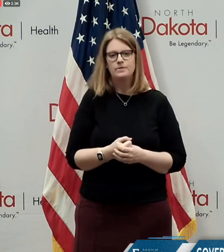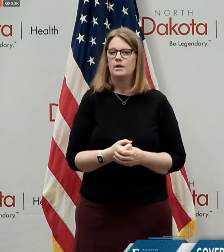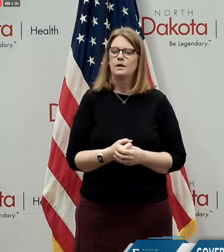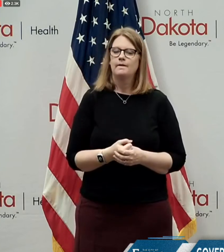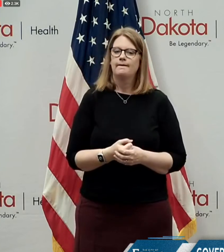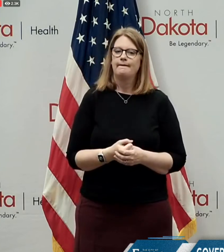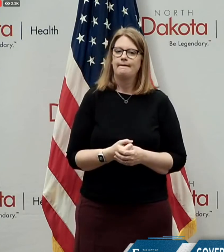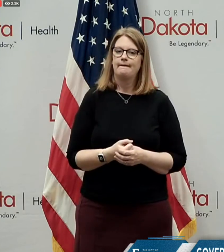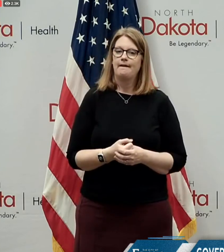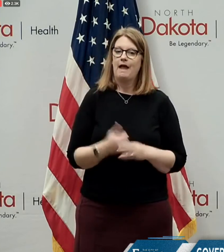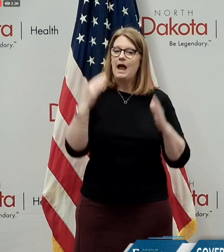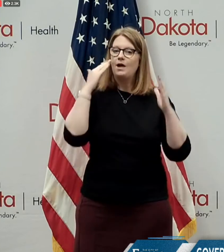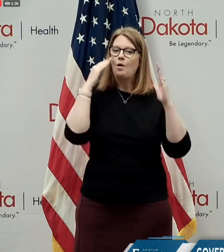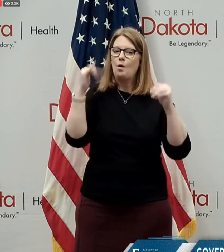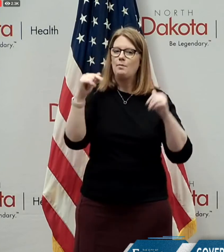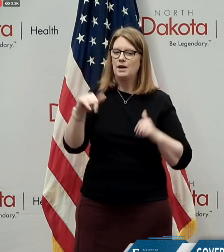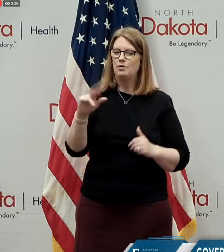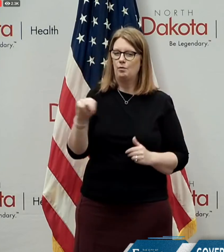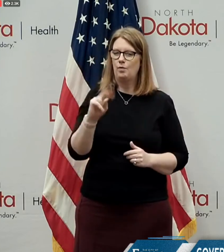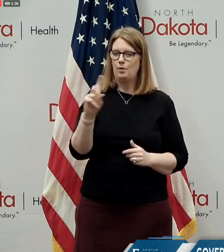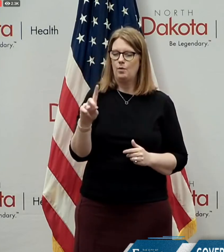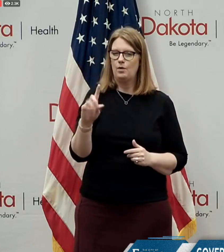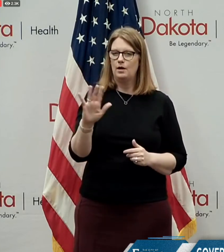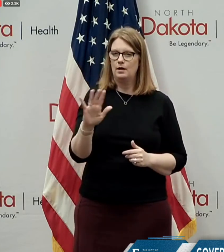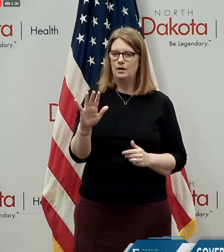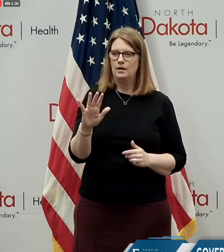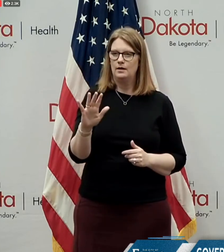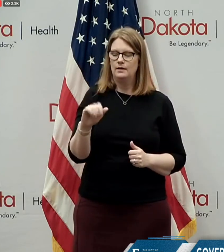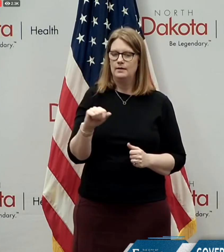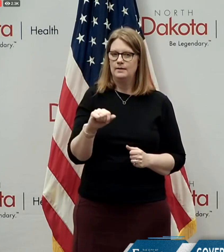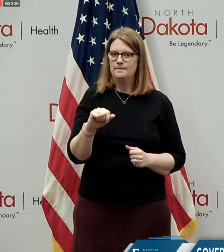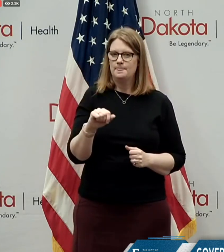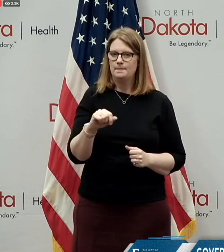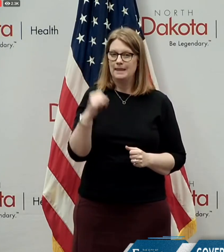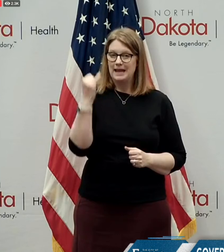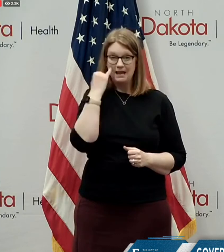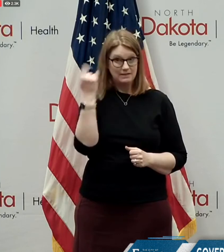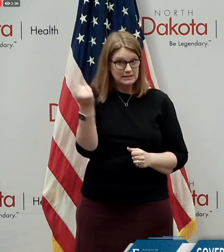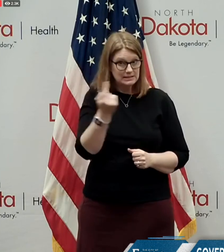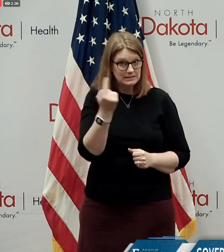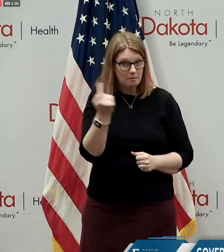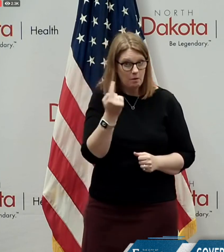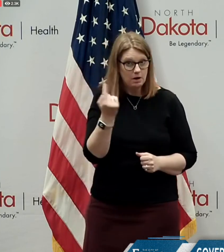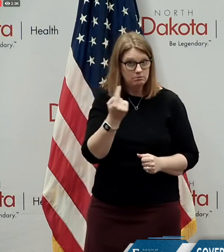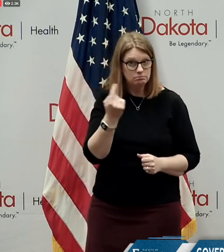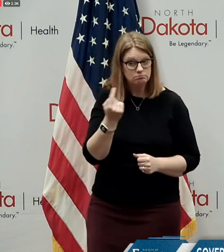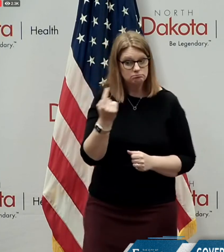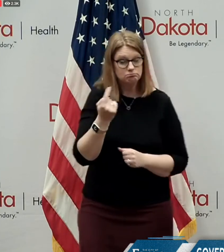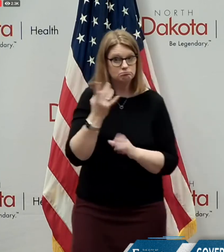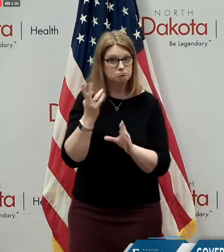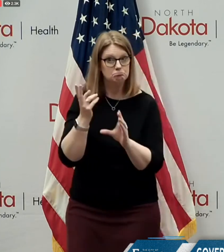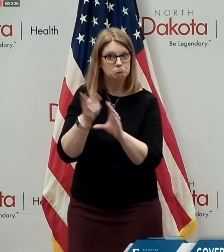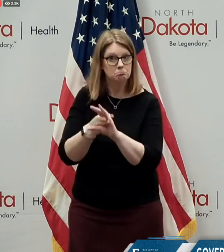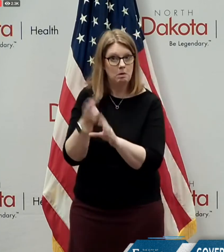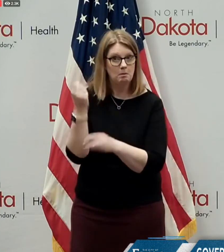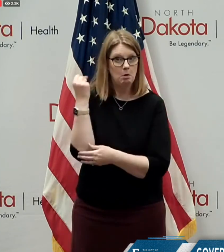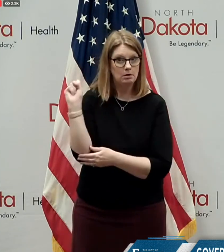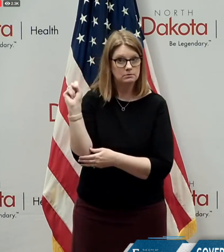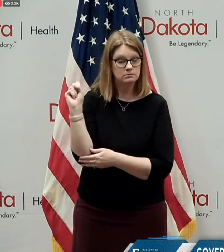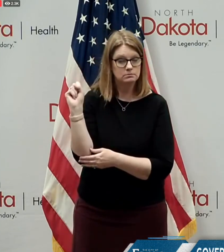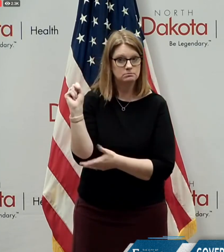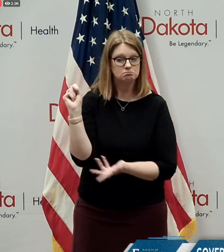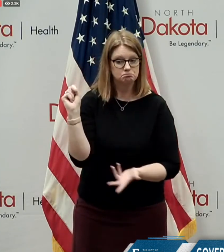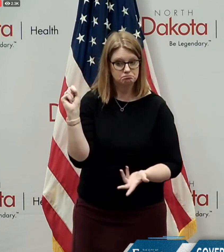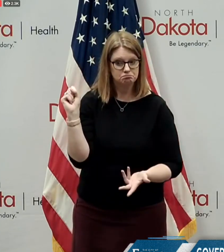hope that in North Dakota that if somebody is planning on joining a protest and has